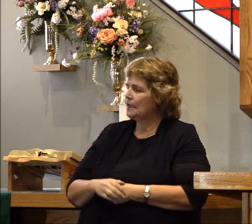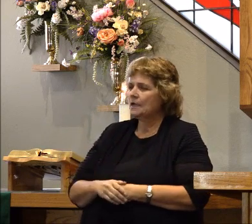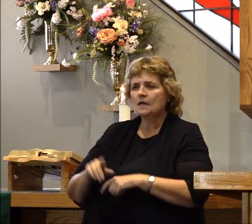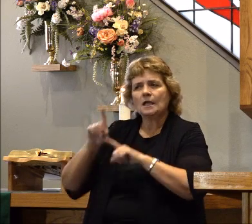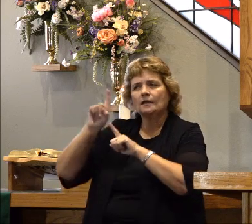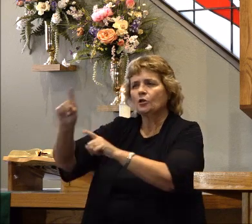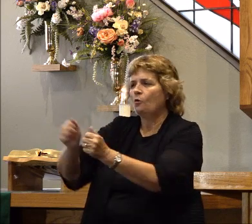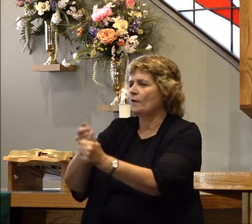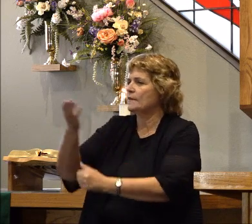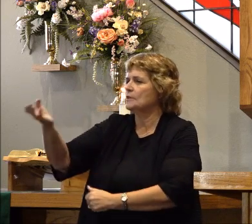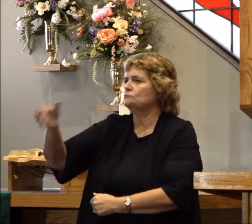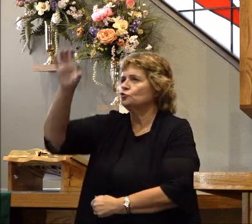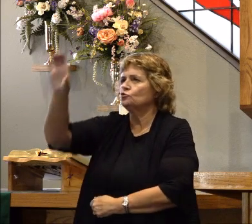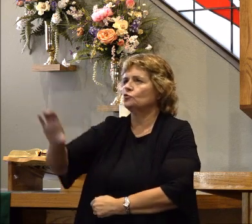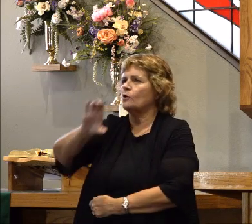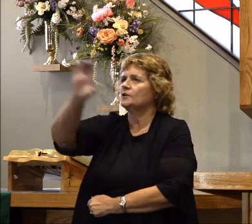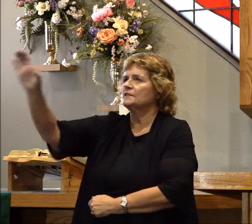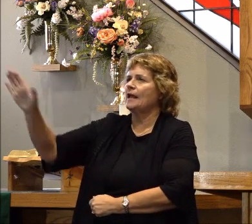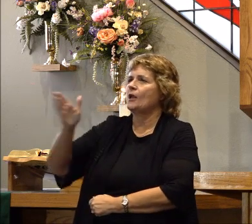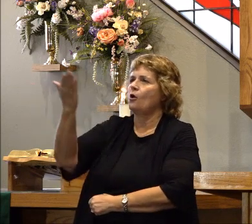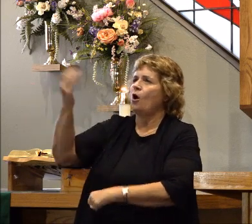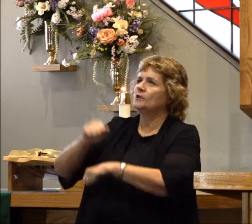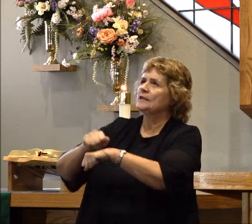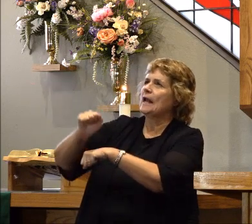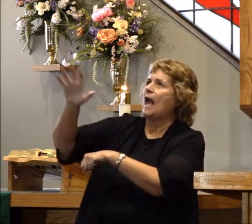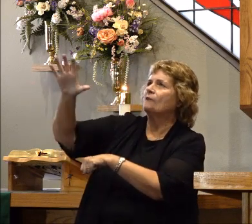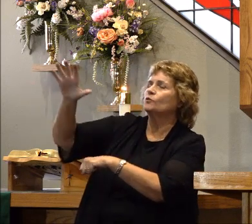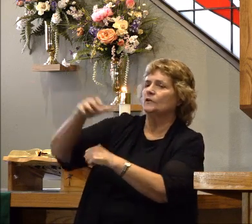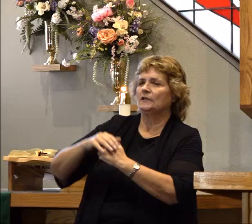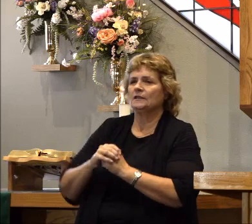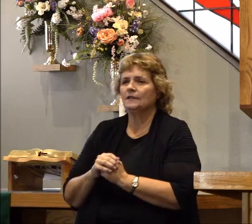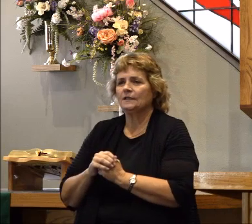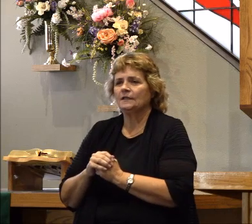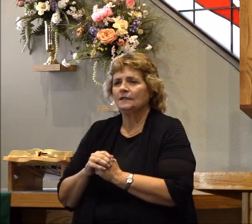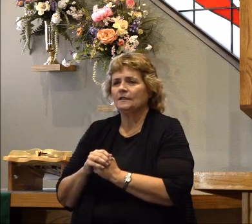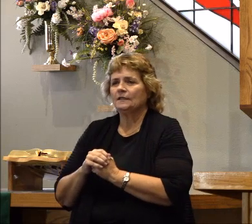Calvary. It might be one of the most difficult